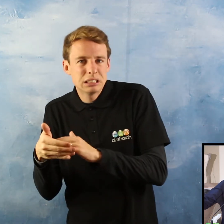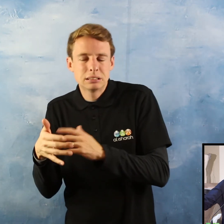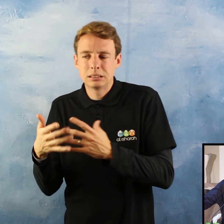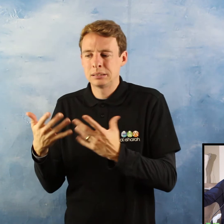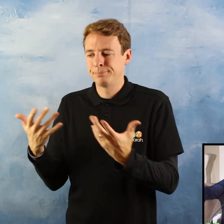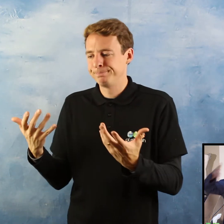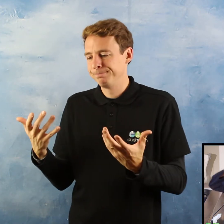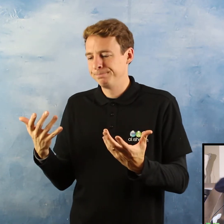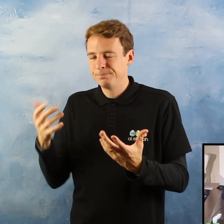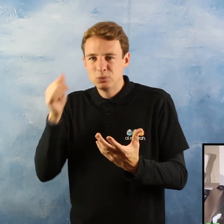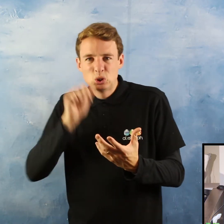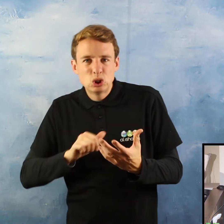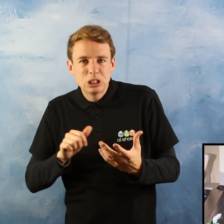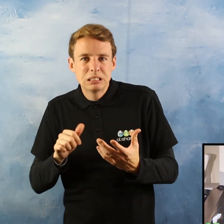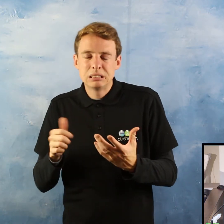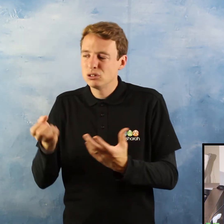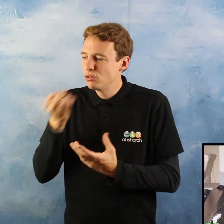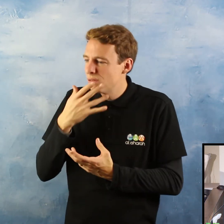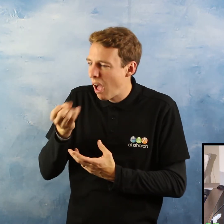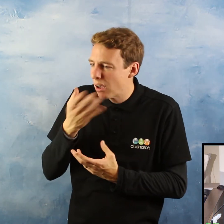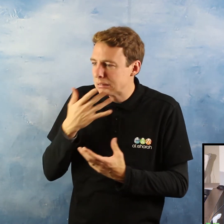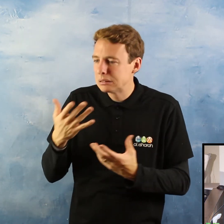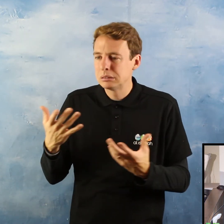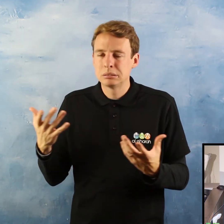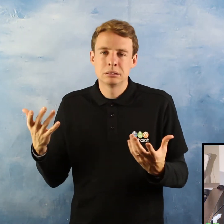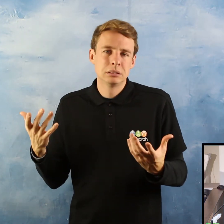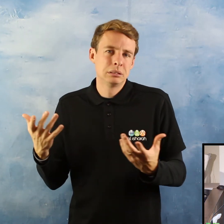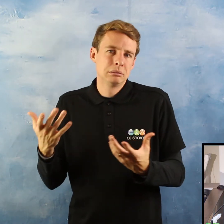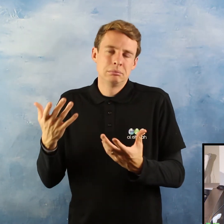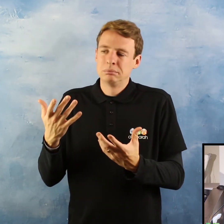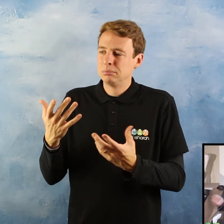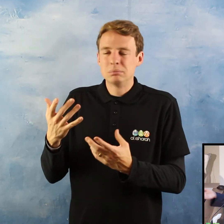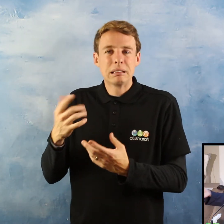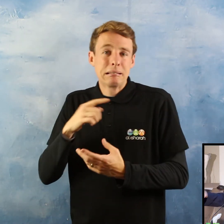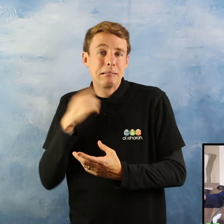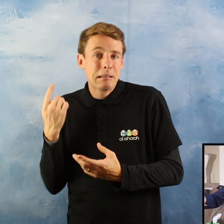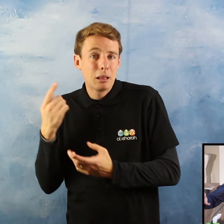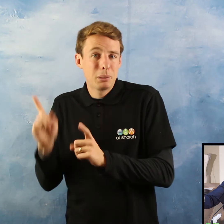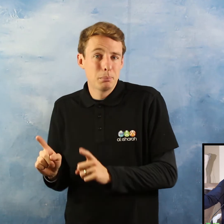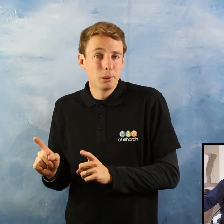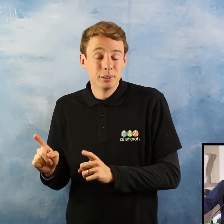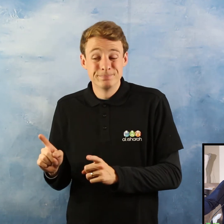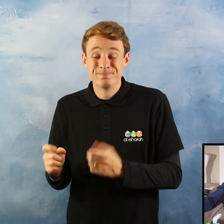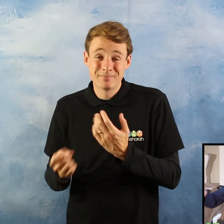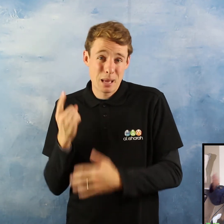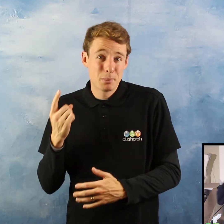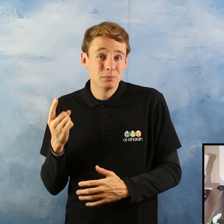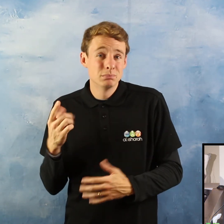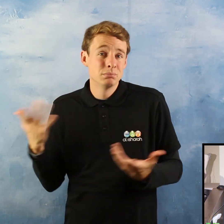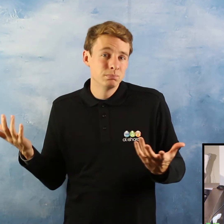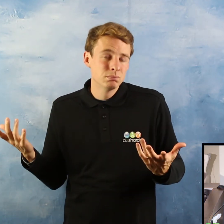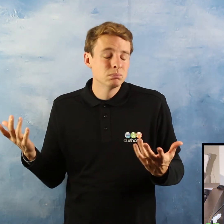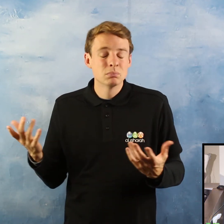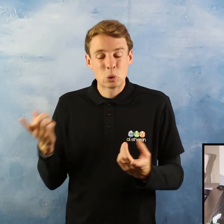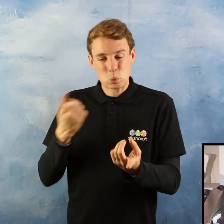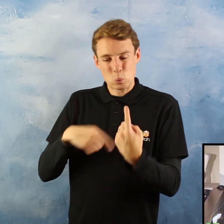Muslims lying, Muslims cheating, Muslims taking drugs, Muslim, killing others. All these things